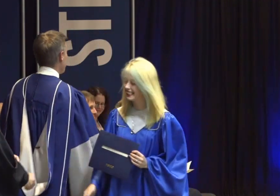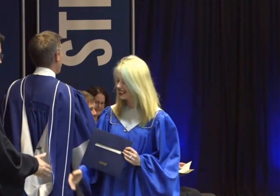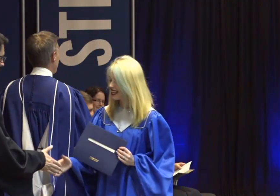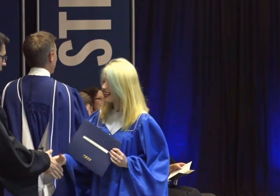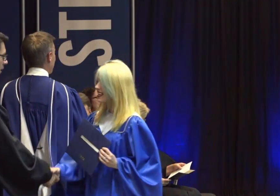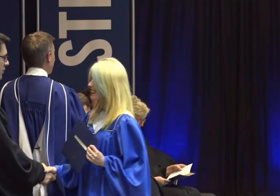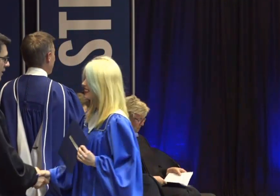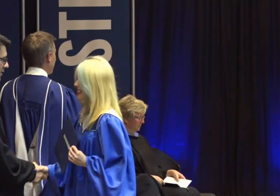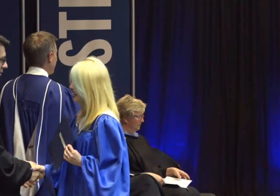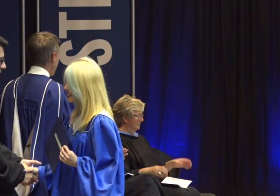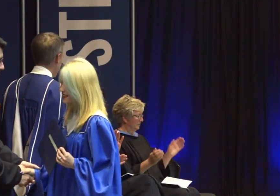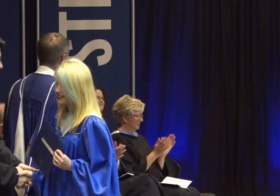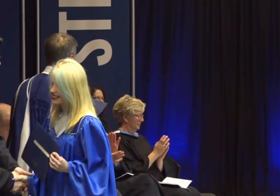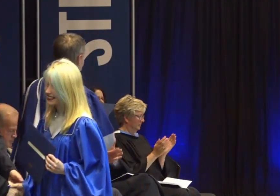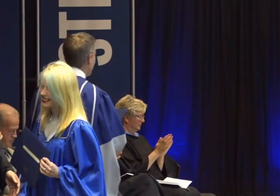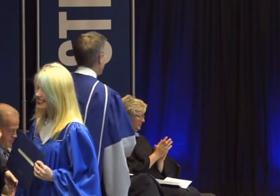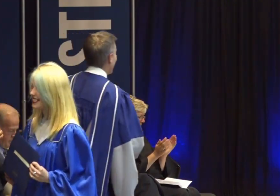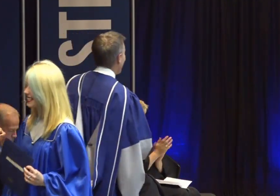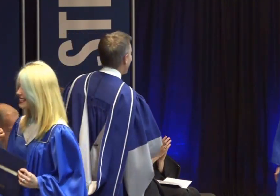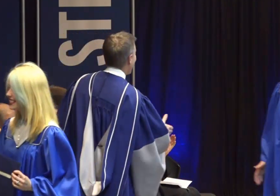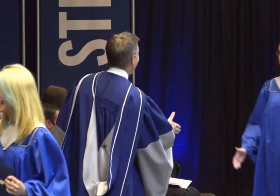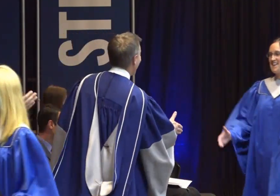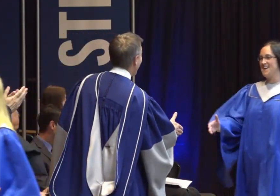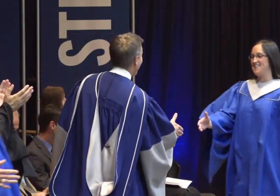Caroline Marks, honors.